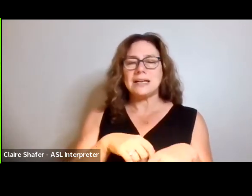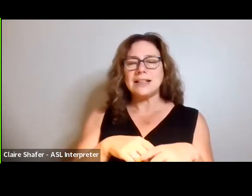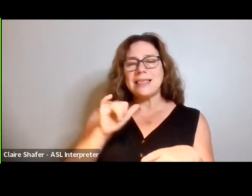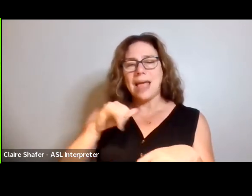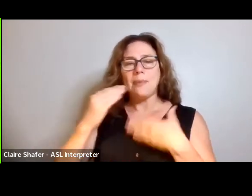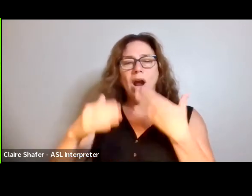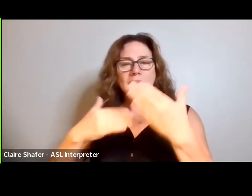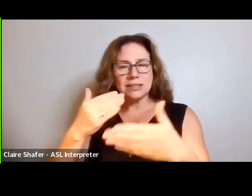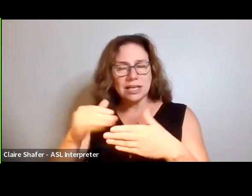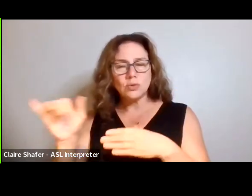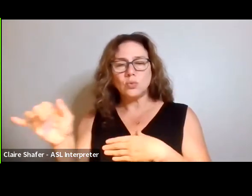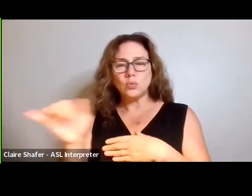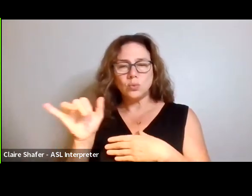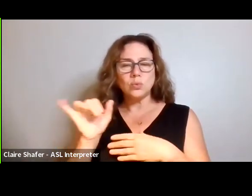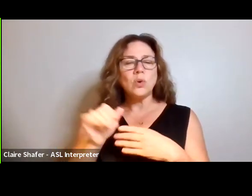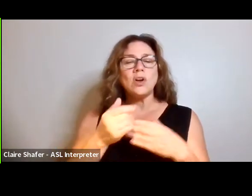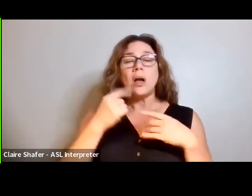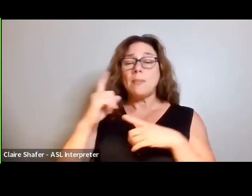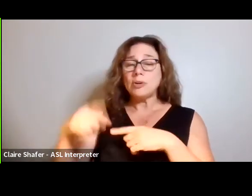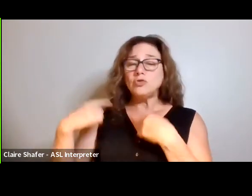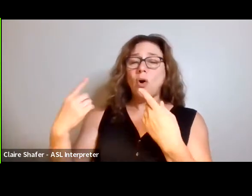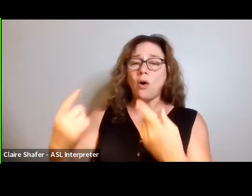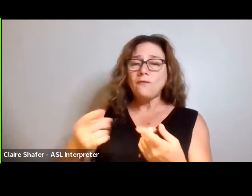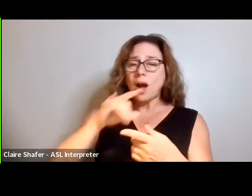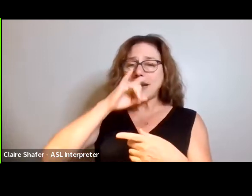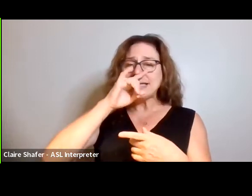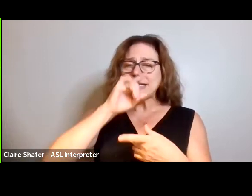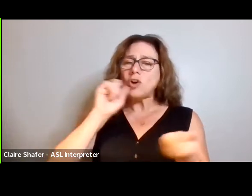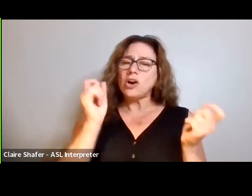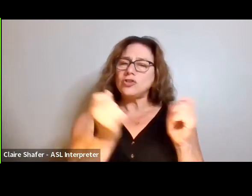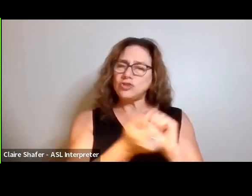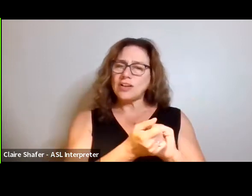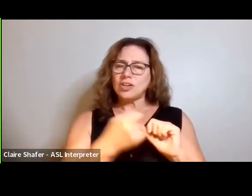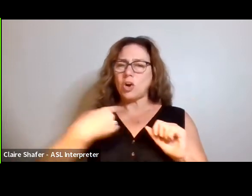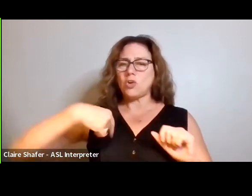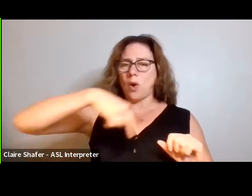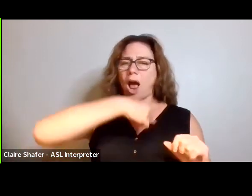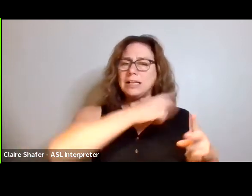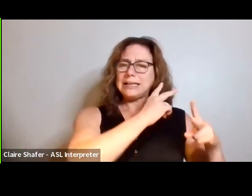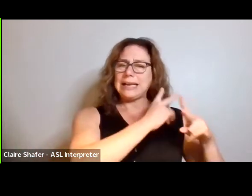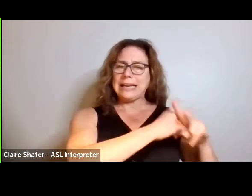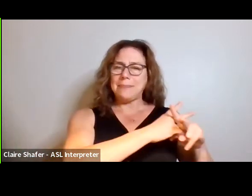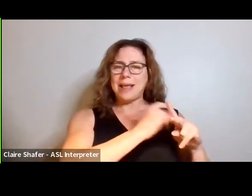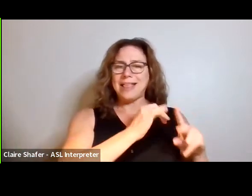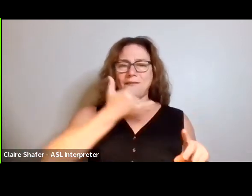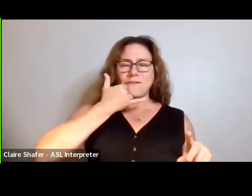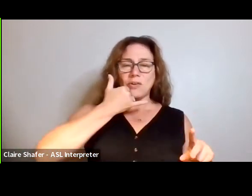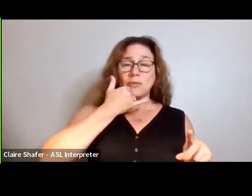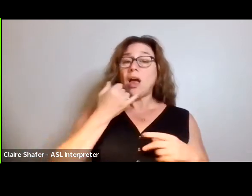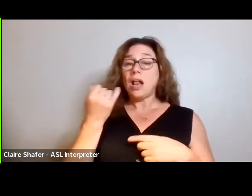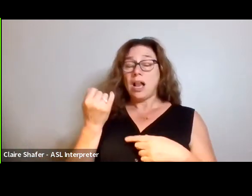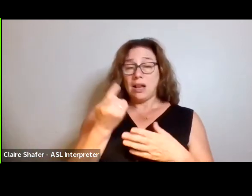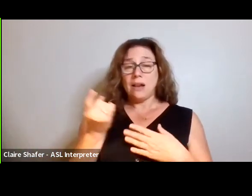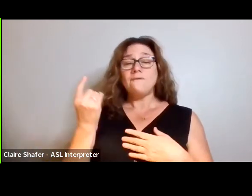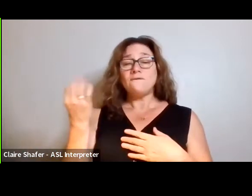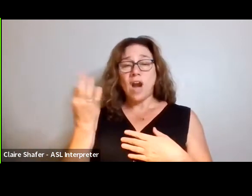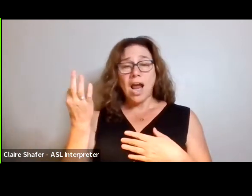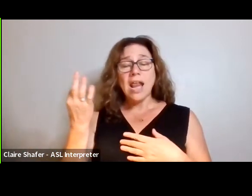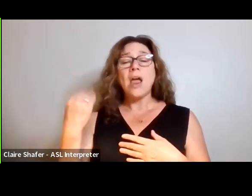as well. But so far the kids are adjusting. And so on Friday we did bowling. And so with our students and our staff